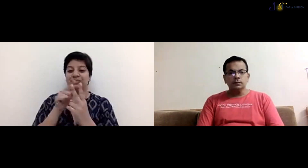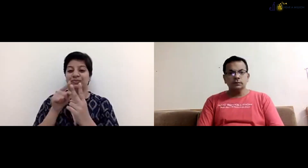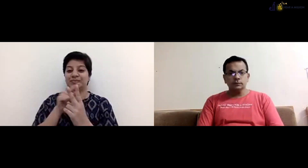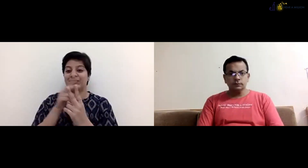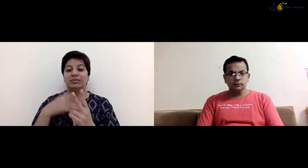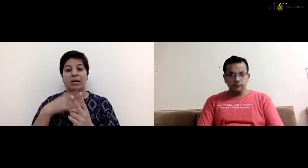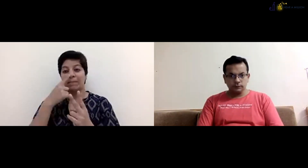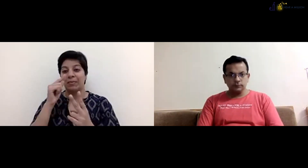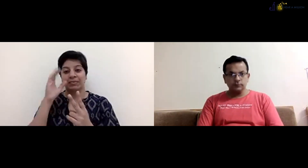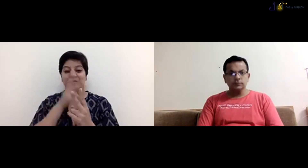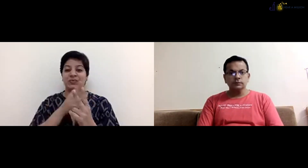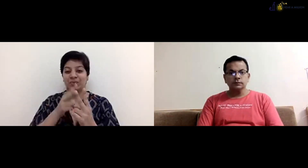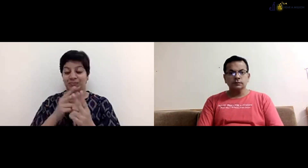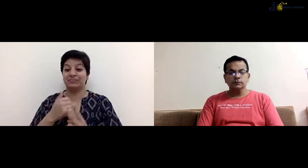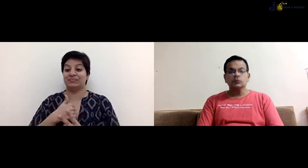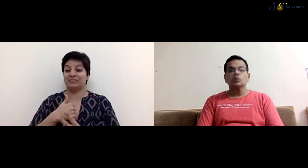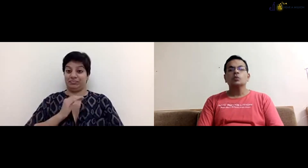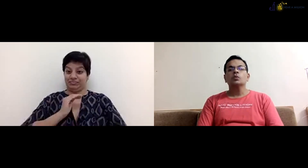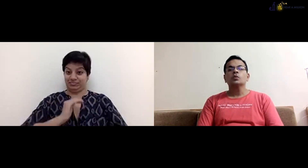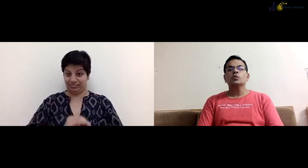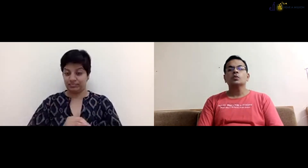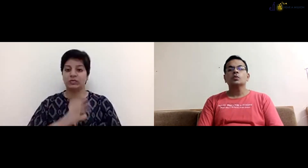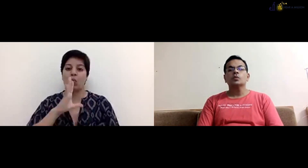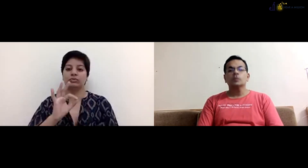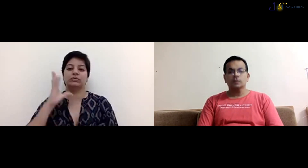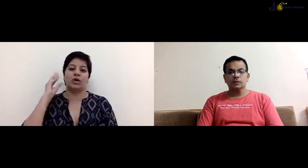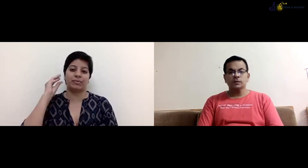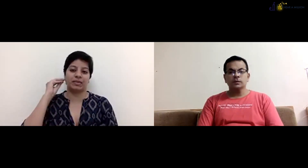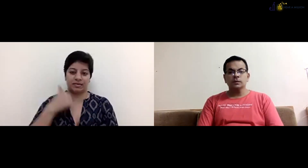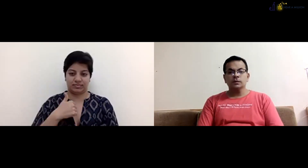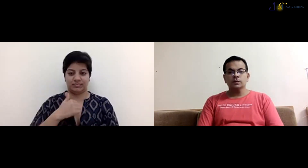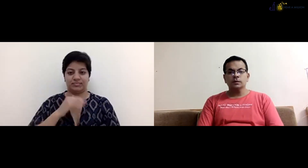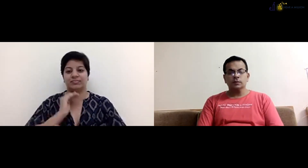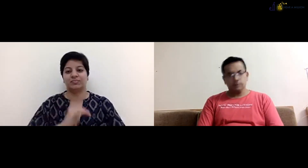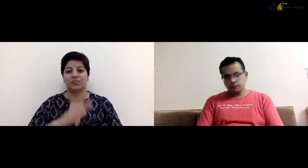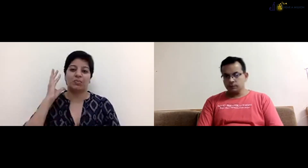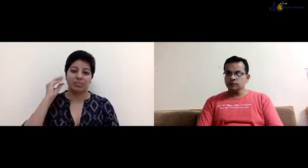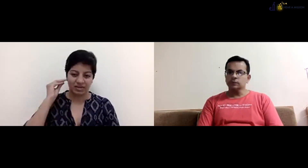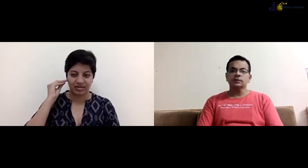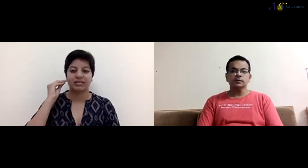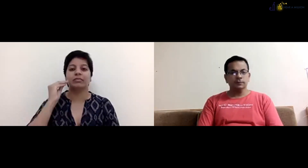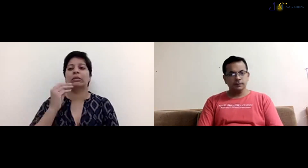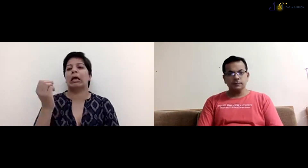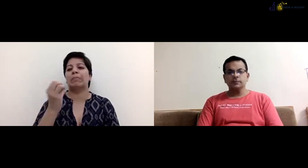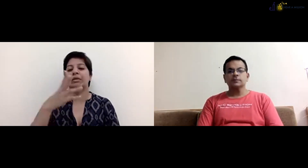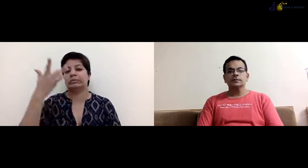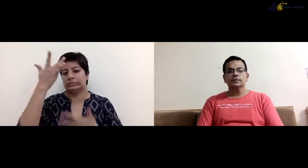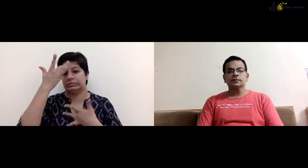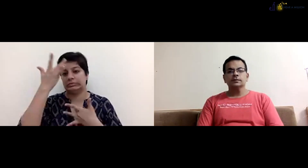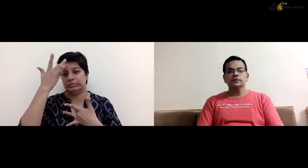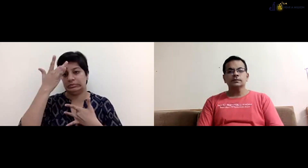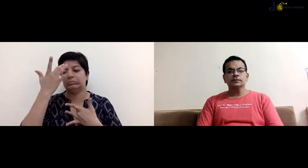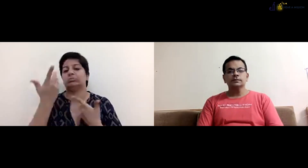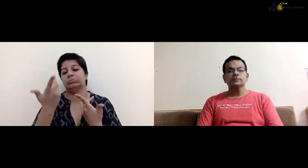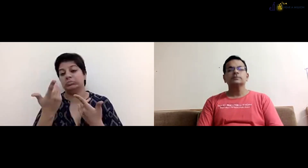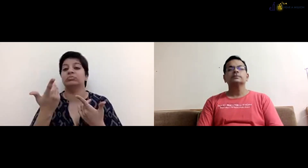problem. There was two things. First, I was just confused. When I born, I was hearing. Okay, I was hearing when